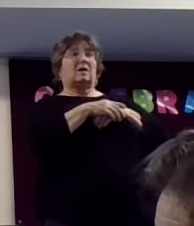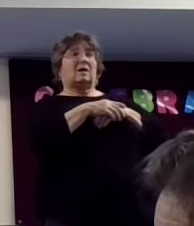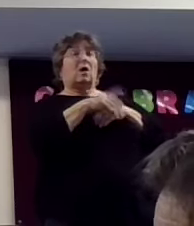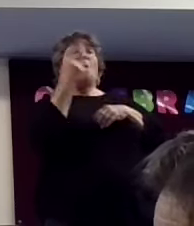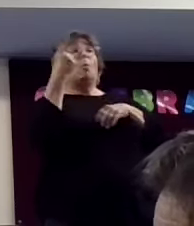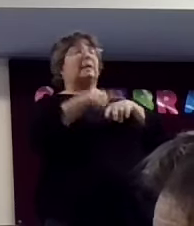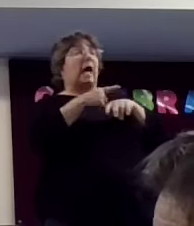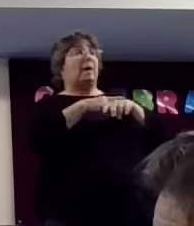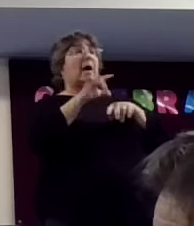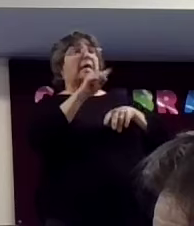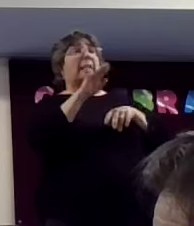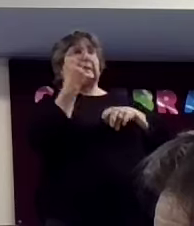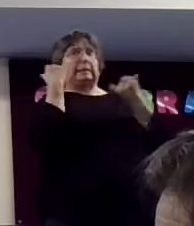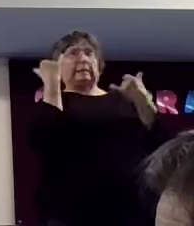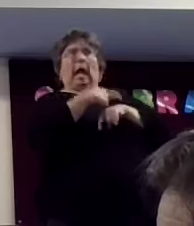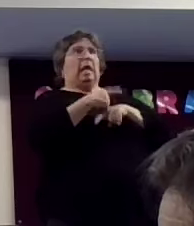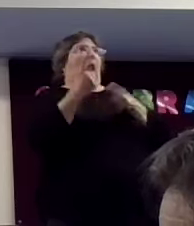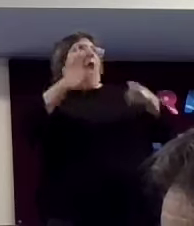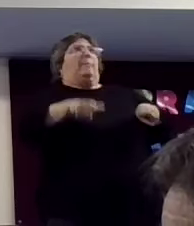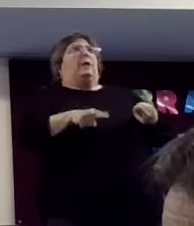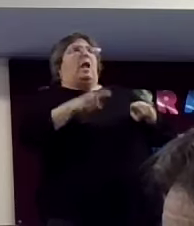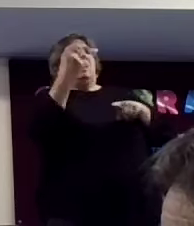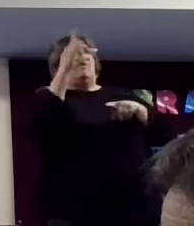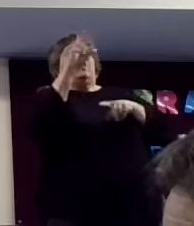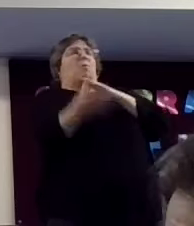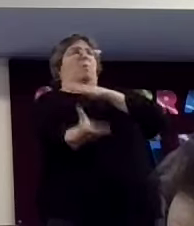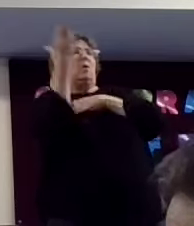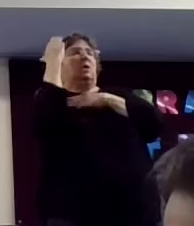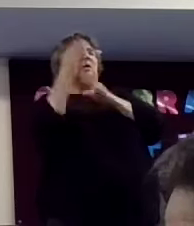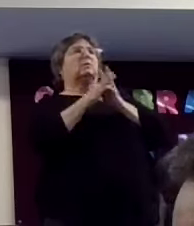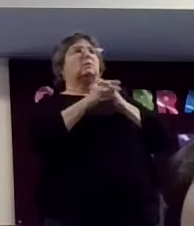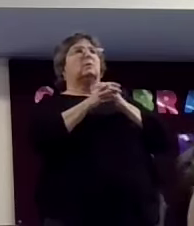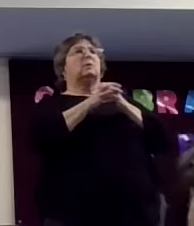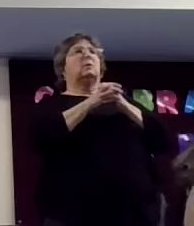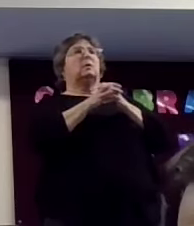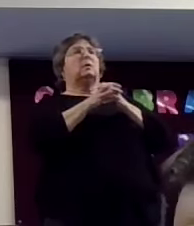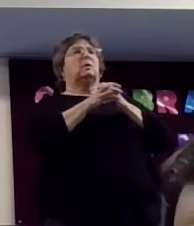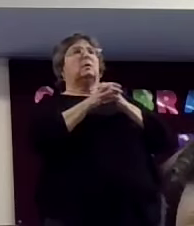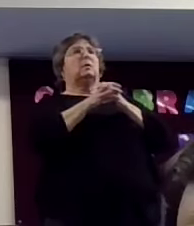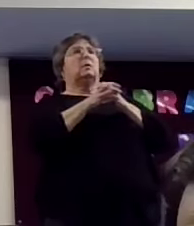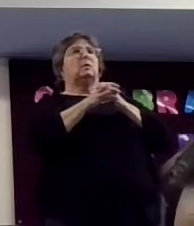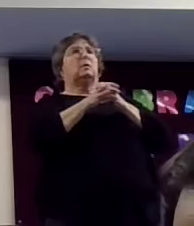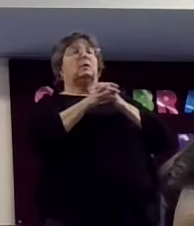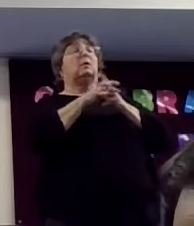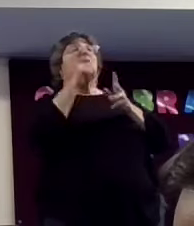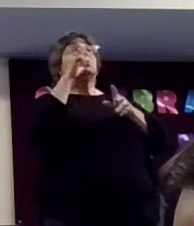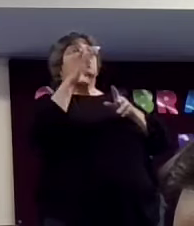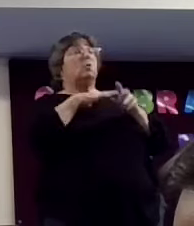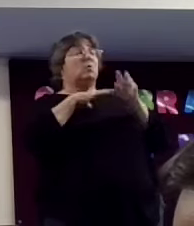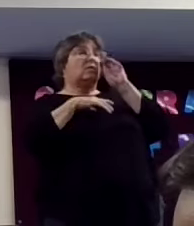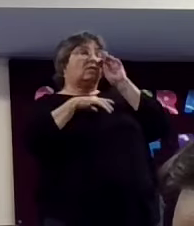had a case just today, the case I had at 11:30 today. The